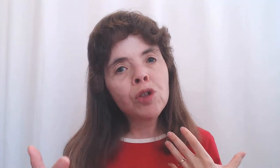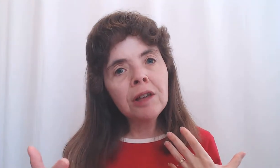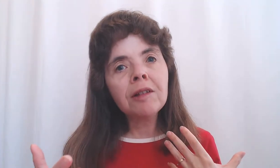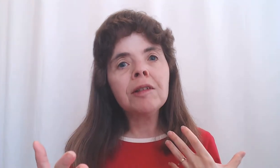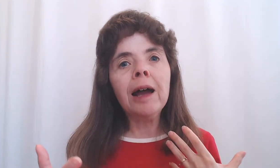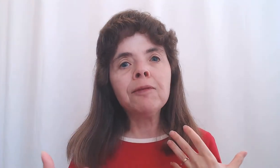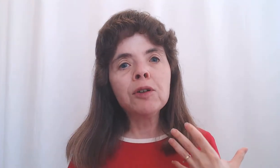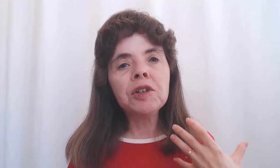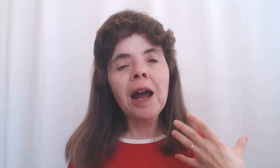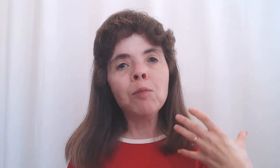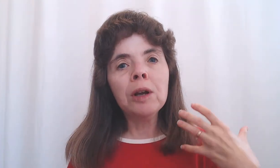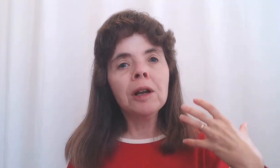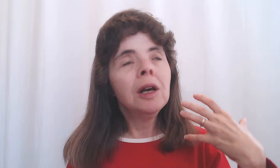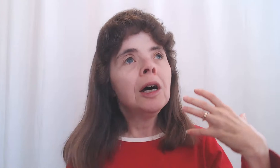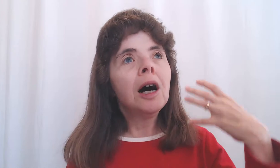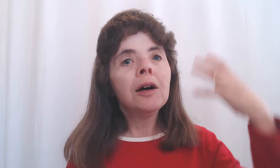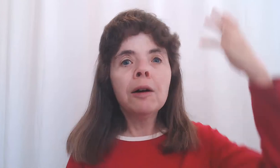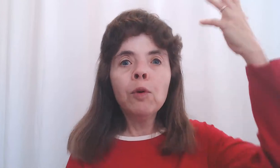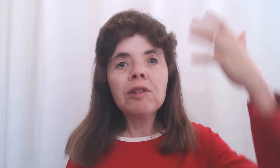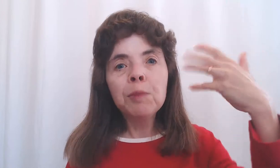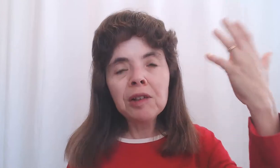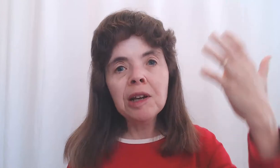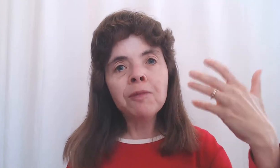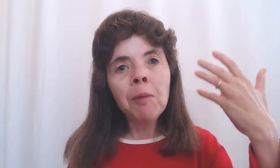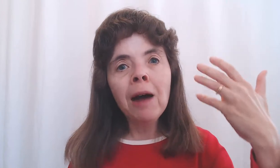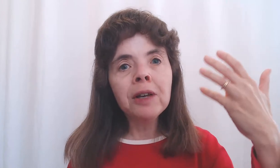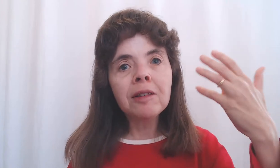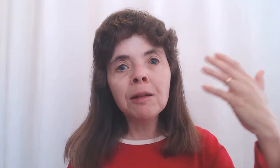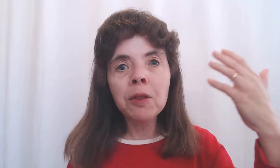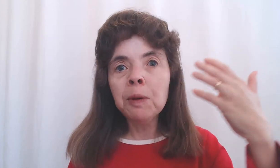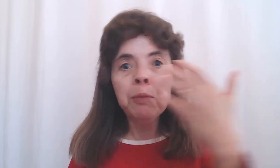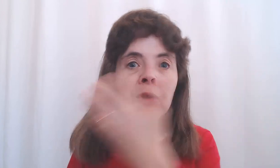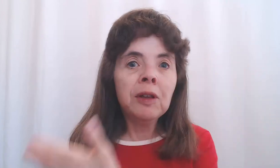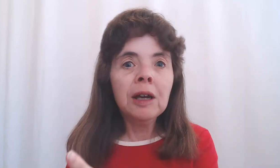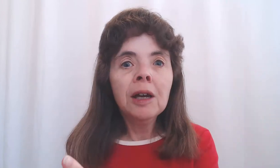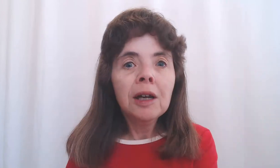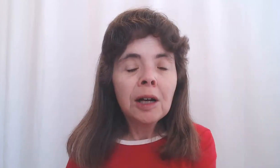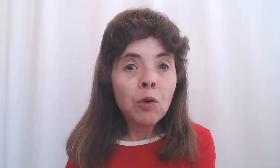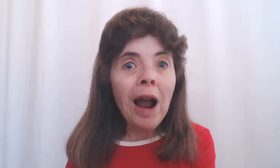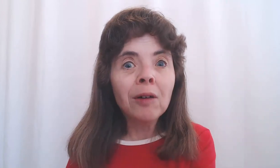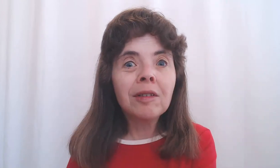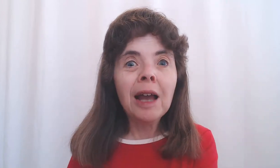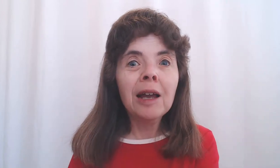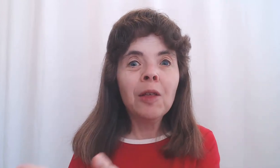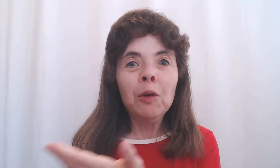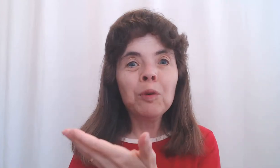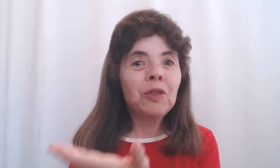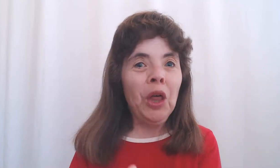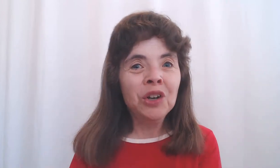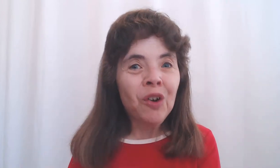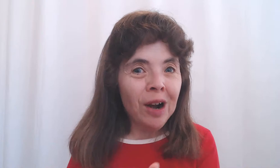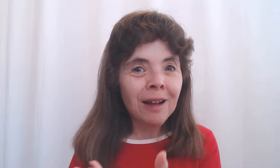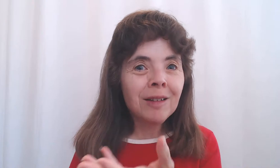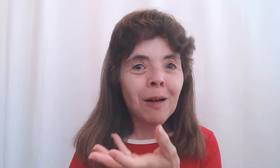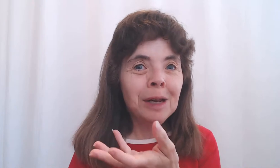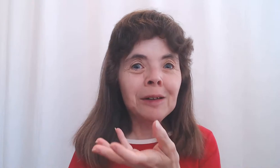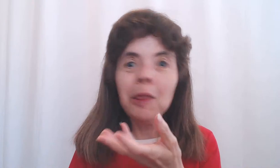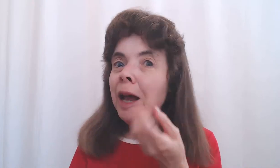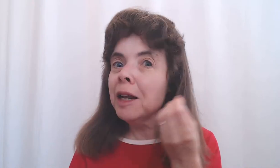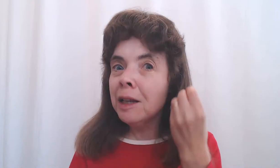Jesus' life, there's a time when a voice speaks to him from heaven, and some of the people in the crowd say it was thundering. So evidently, they didn't